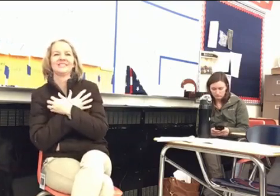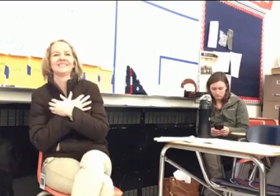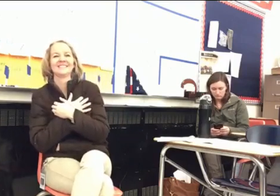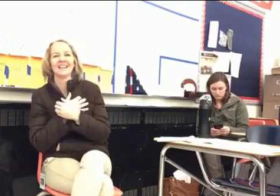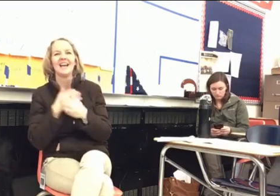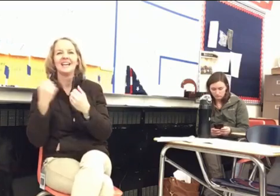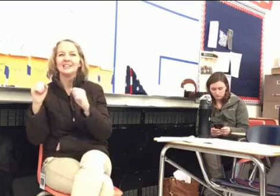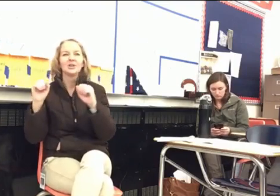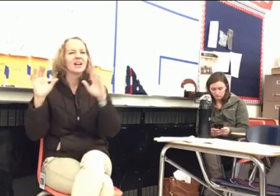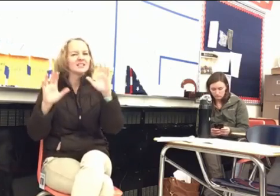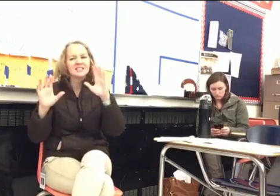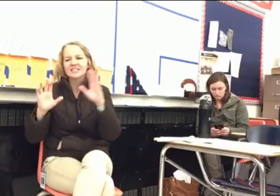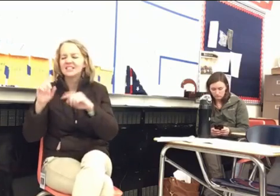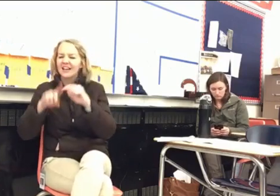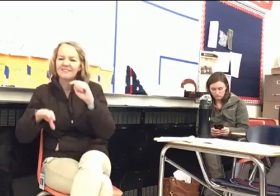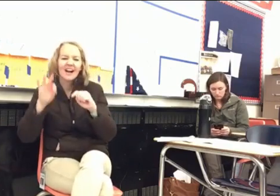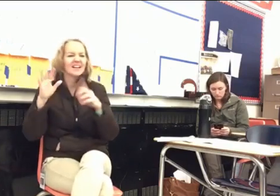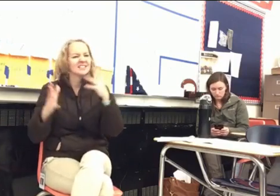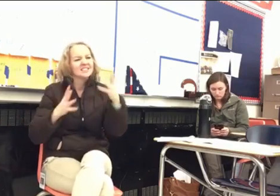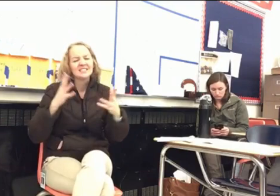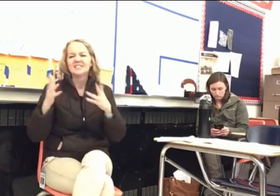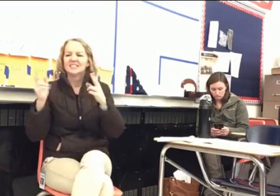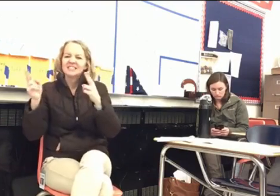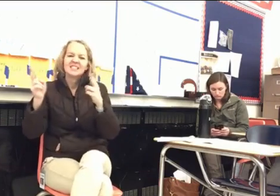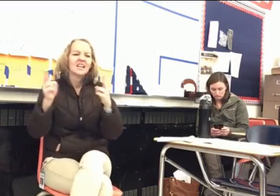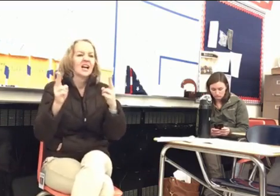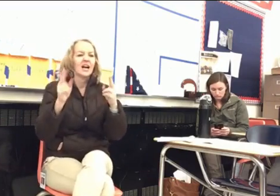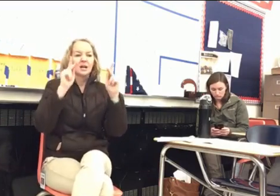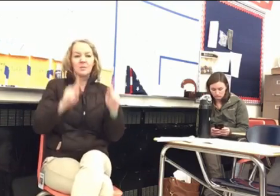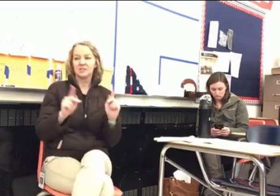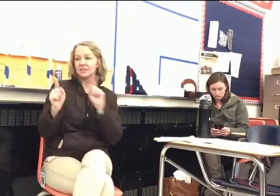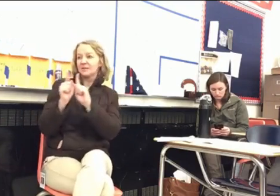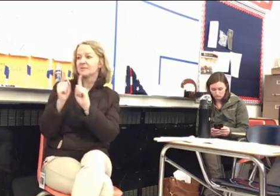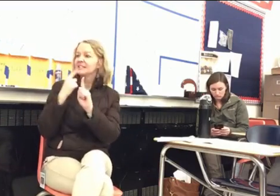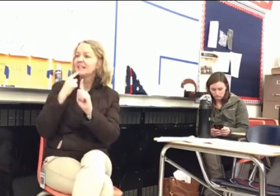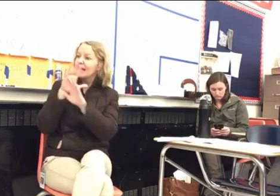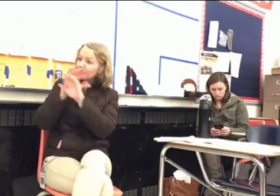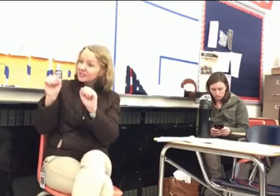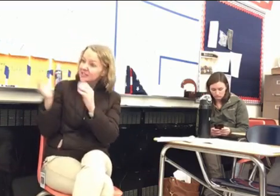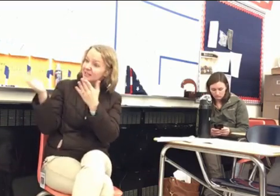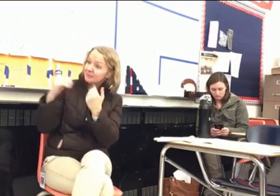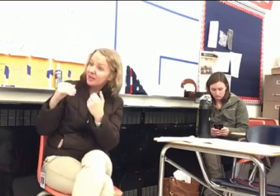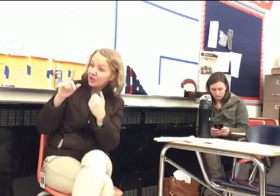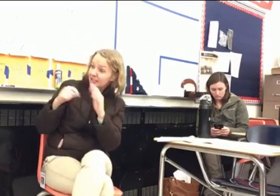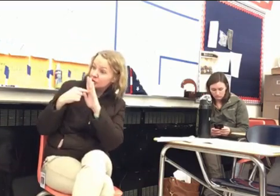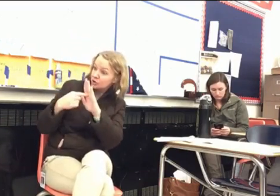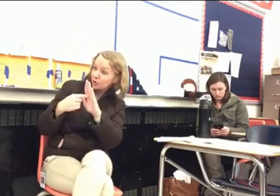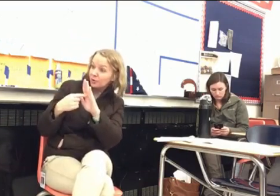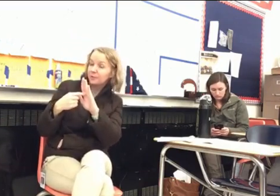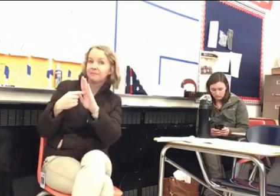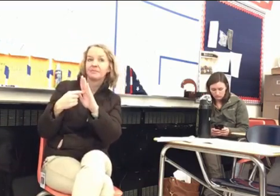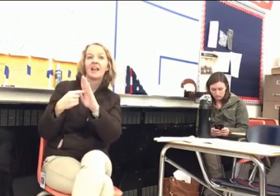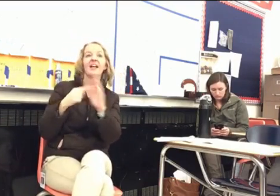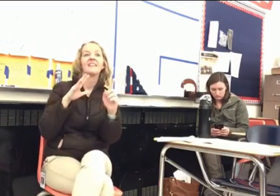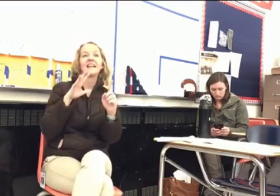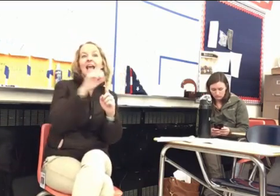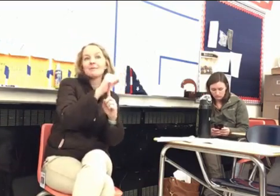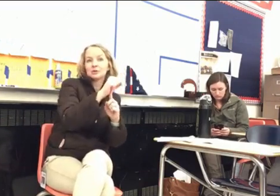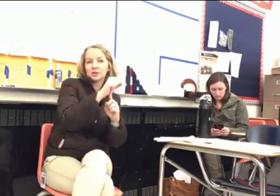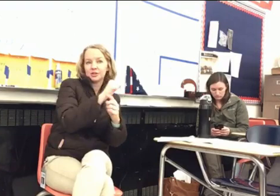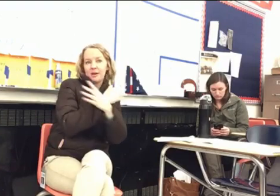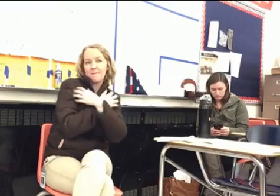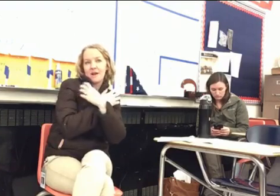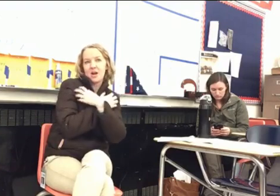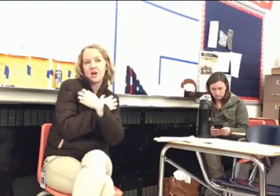him. It's the last day of the hunt. He hasn't gotten anything. Somebody goes up to him and says, Mr. President, come over here. I have something to show you. They had captured a bear, tied it up